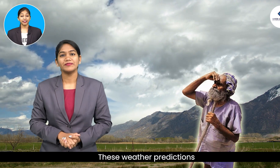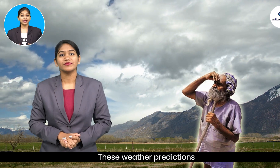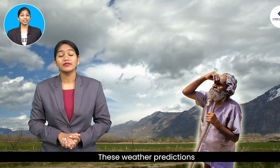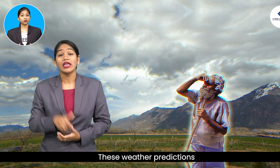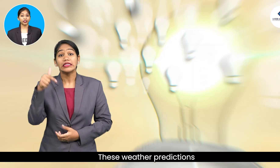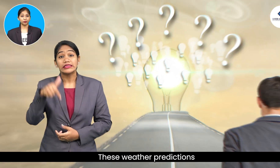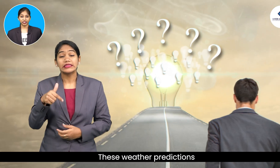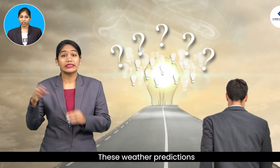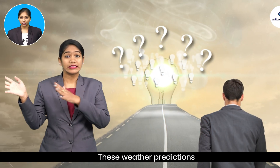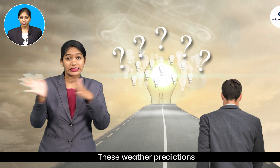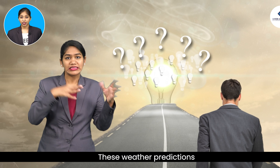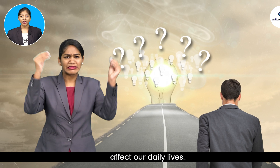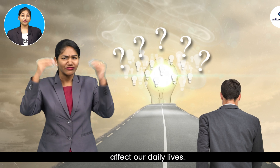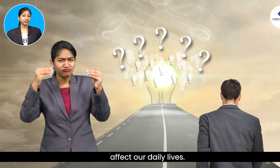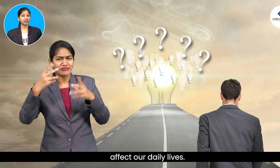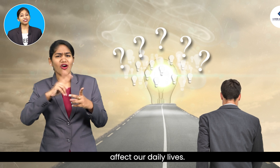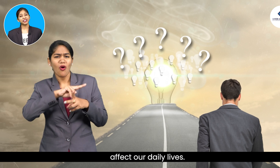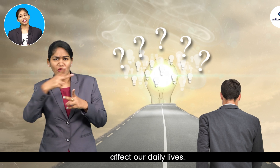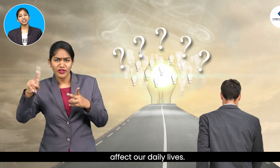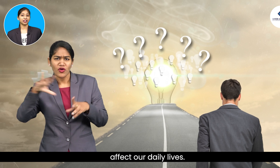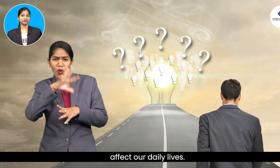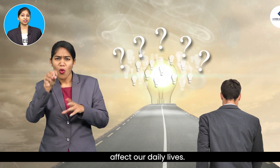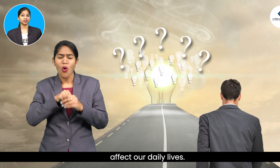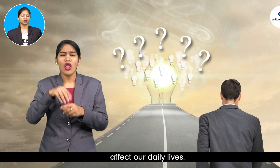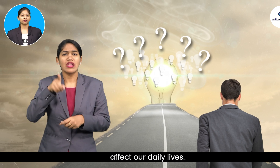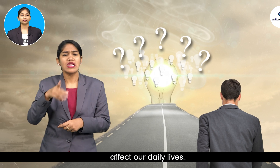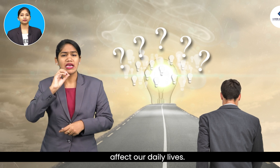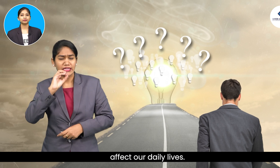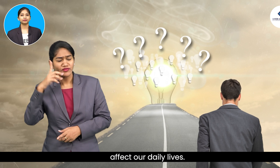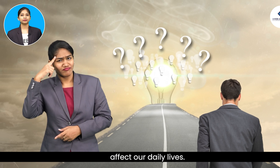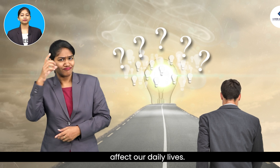These weather predictions affect our daily lives